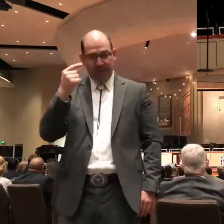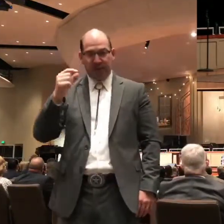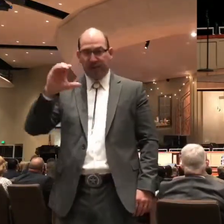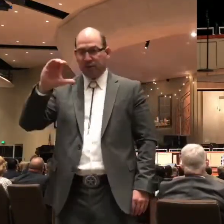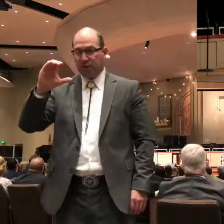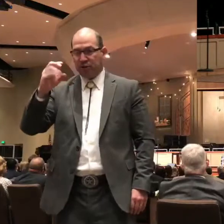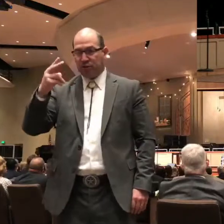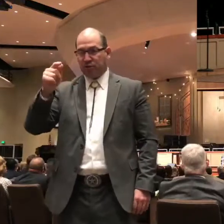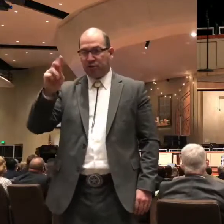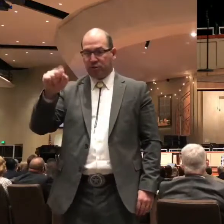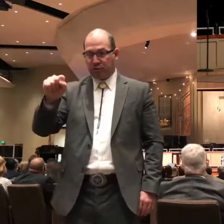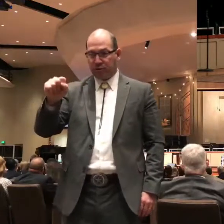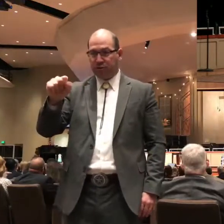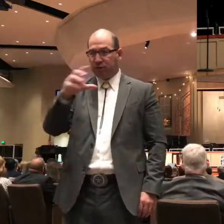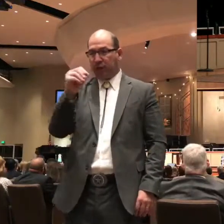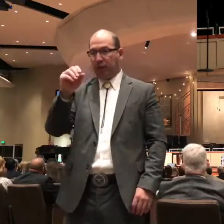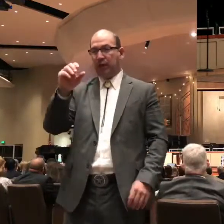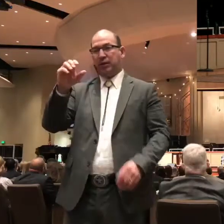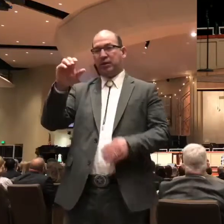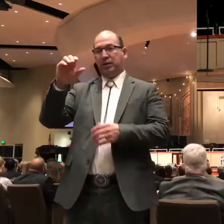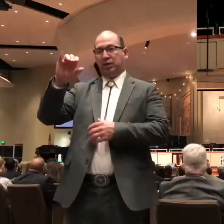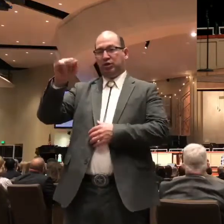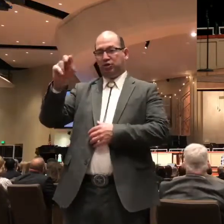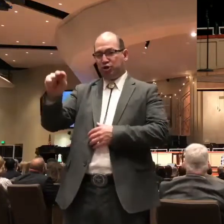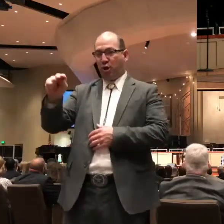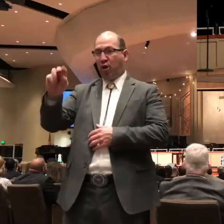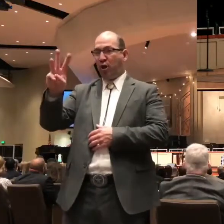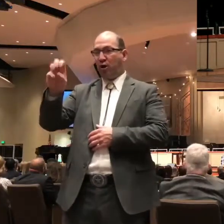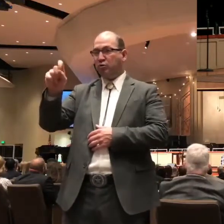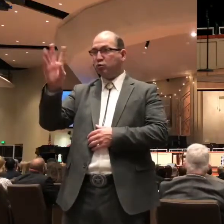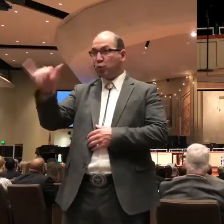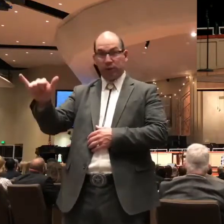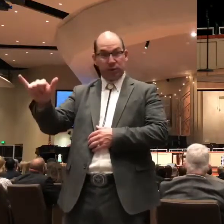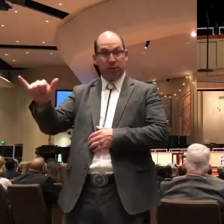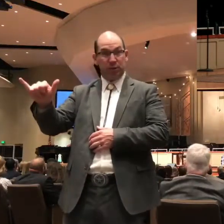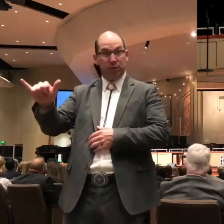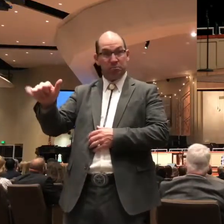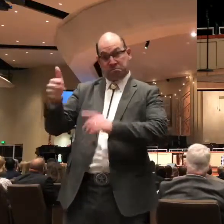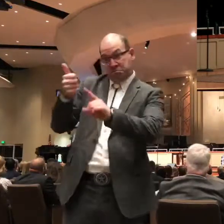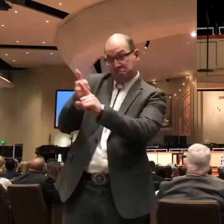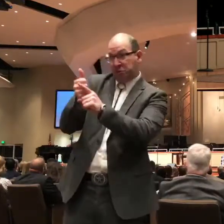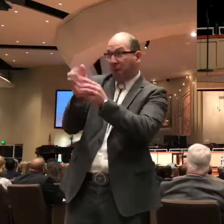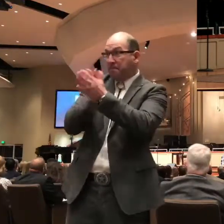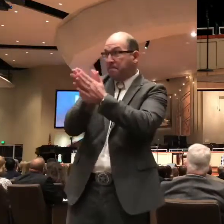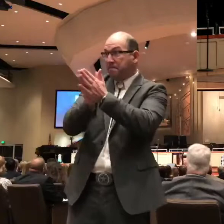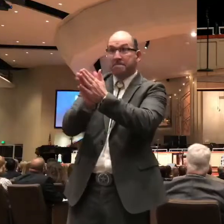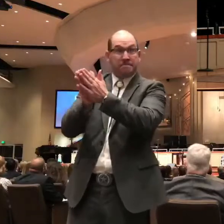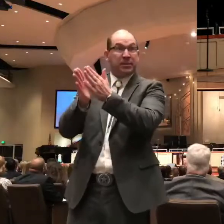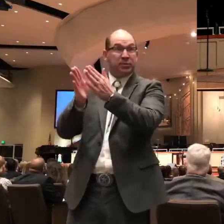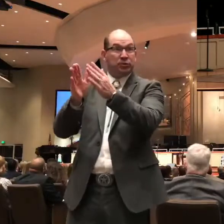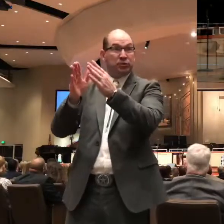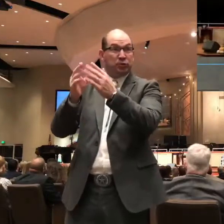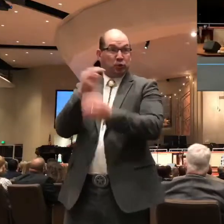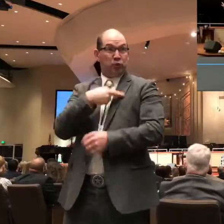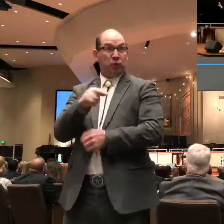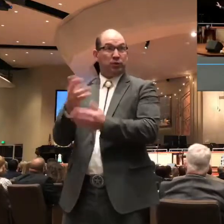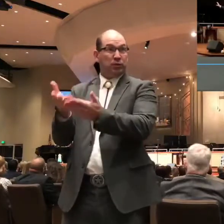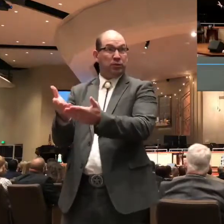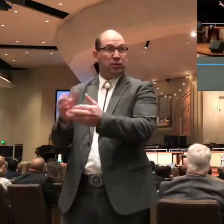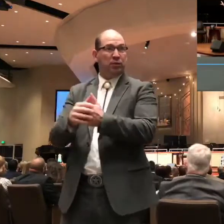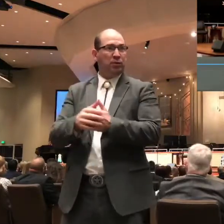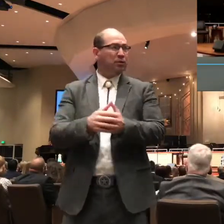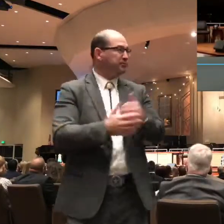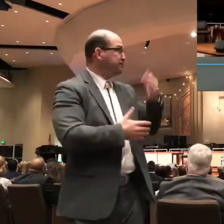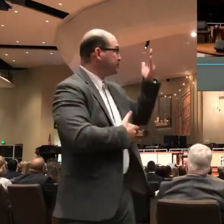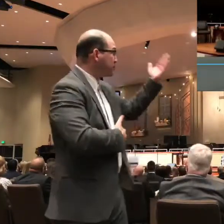John Wesley, whose graves I have visited, whose fields where they preached I have visited. I think of Charles Wesley's prayer room, and this is the room